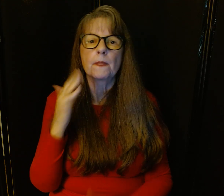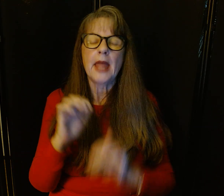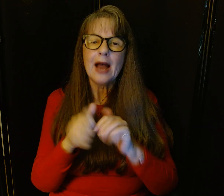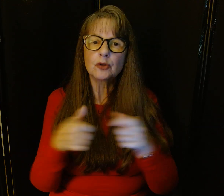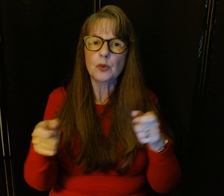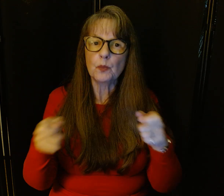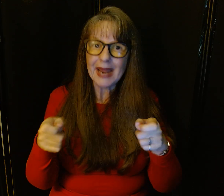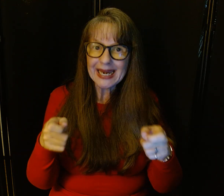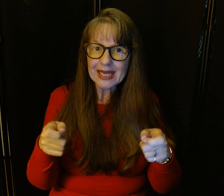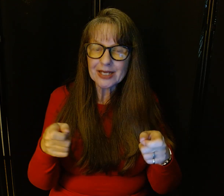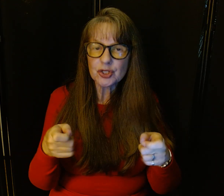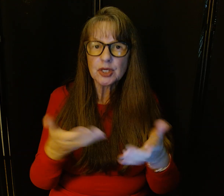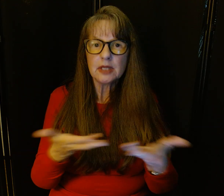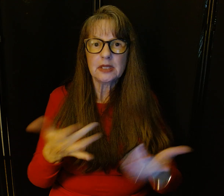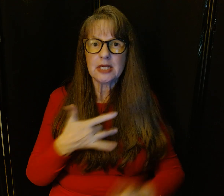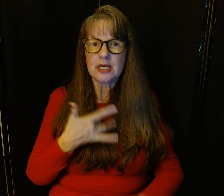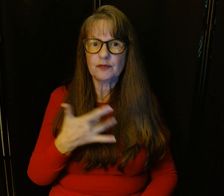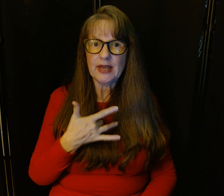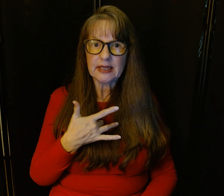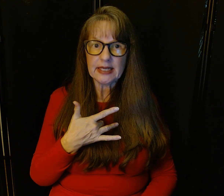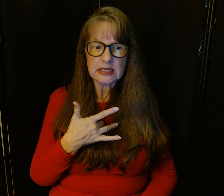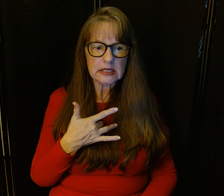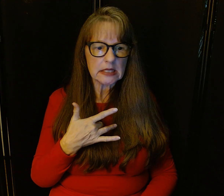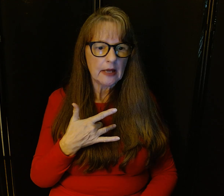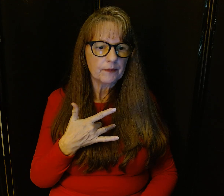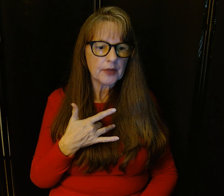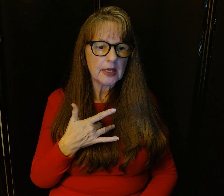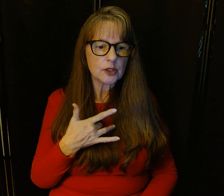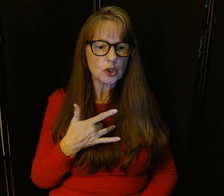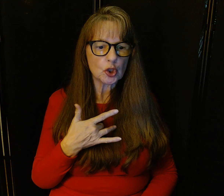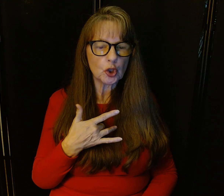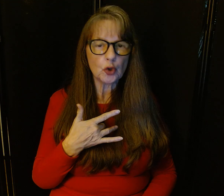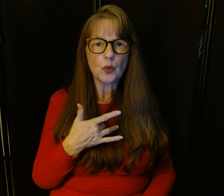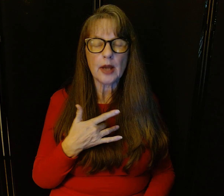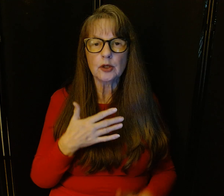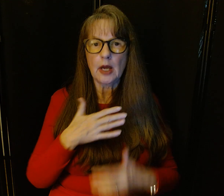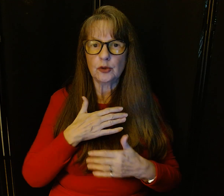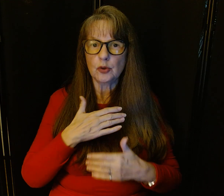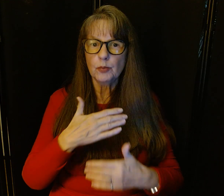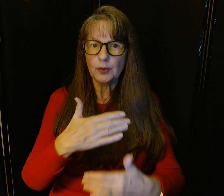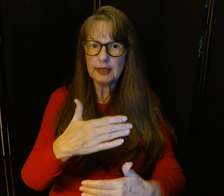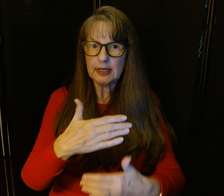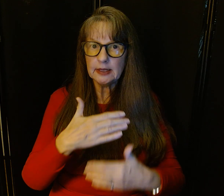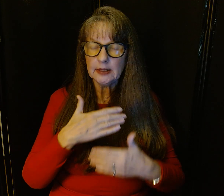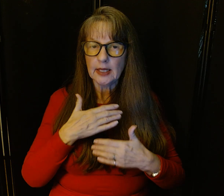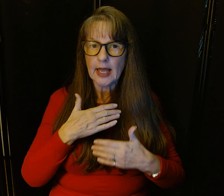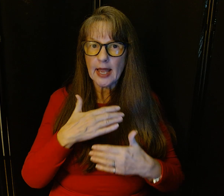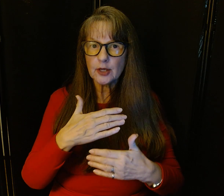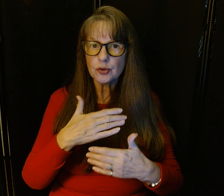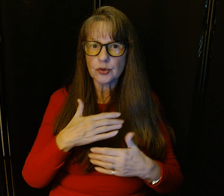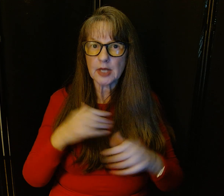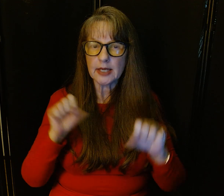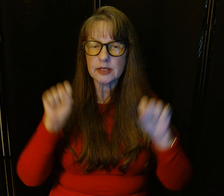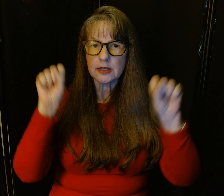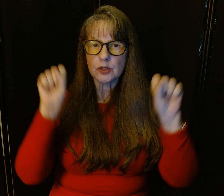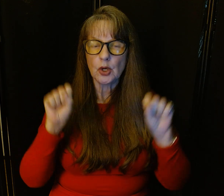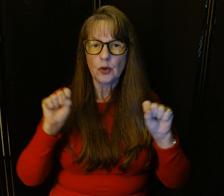how to manage these feelings is to do breathing exercises,